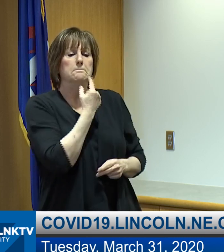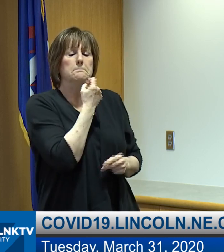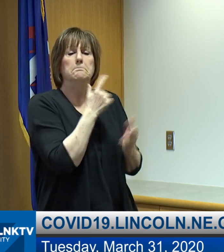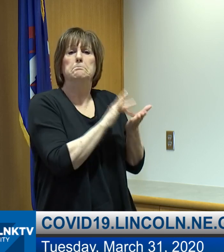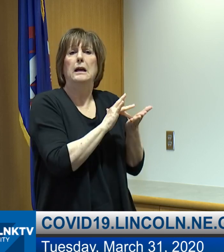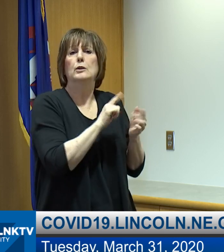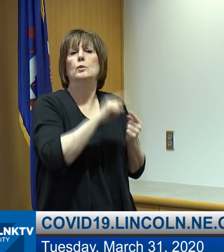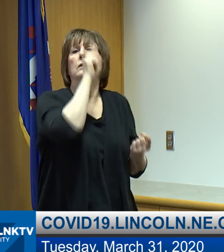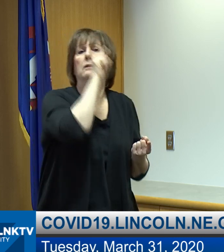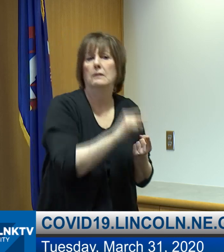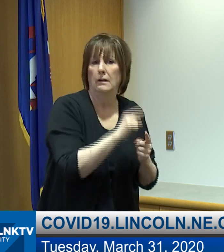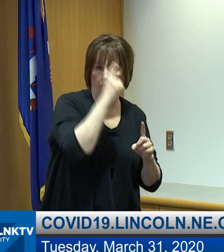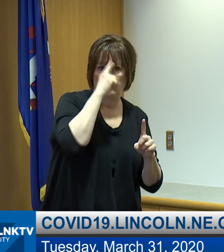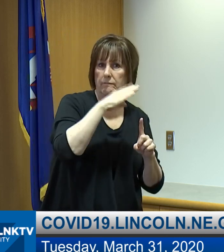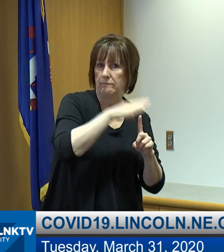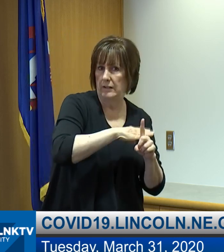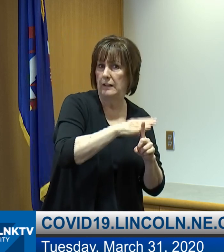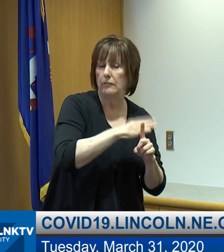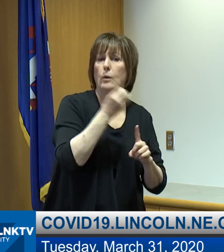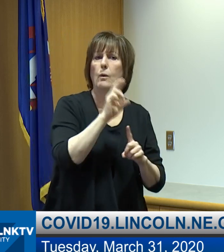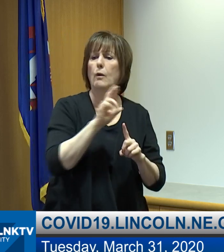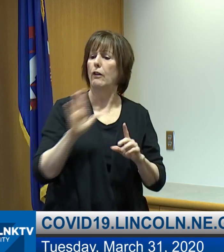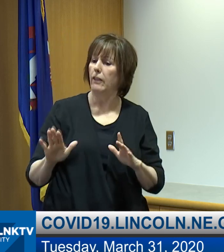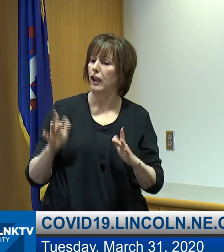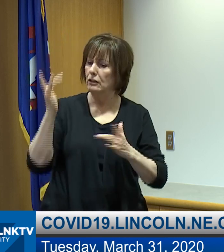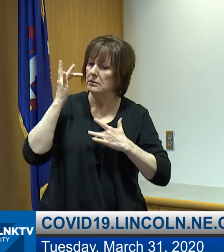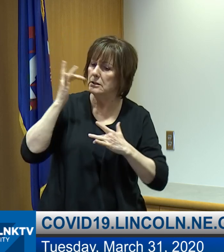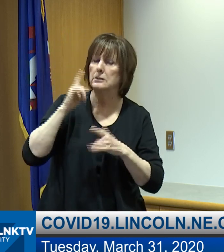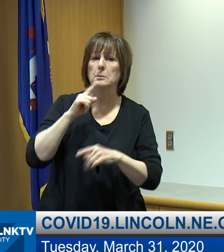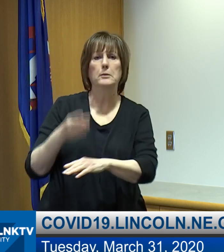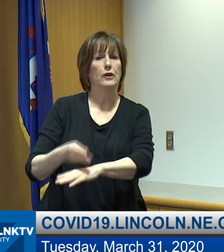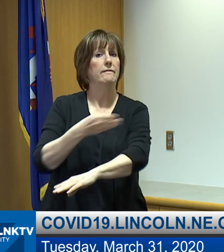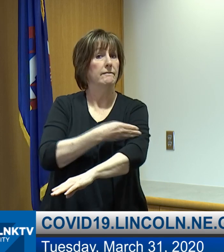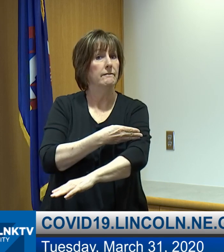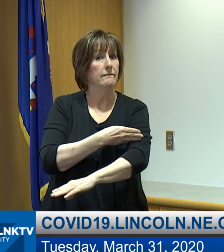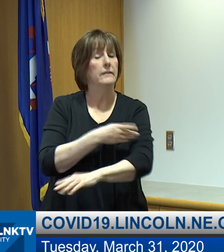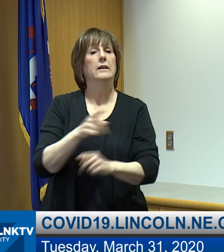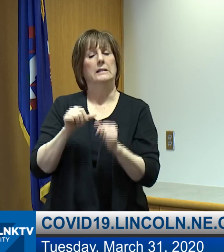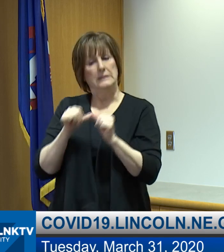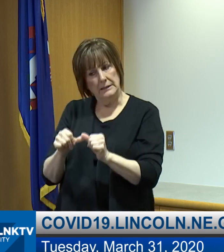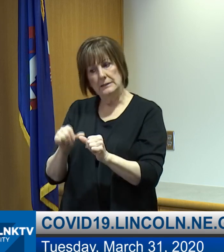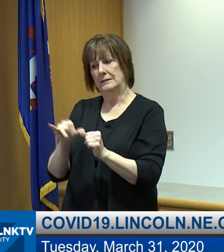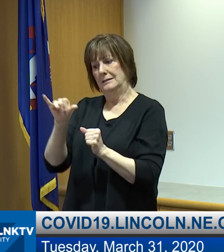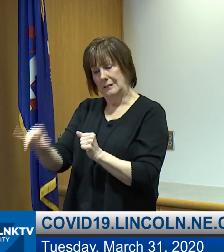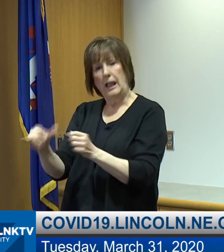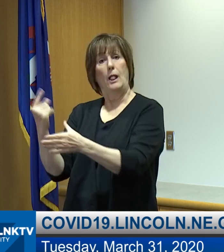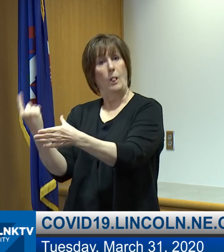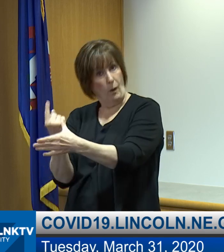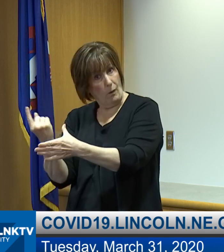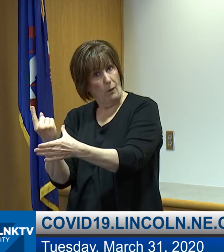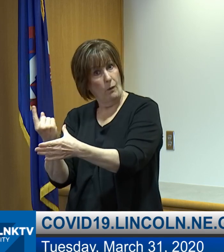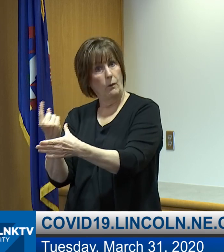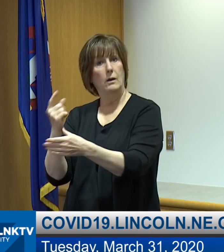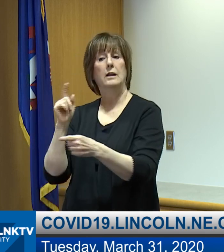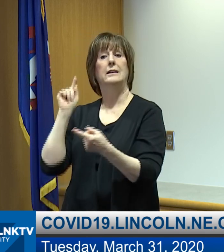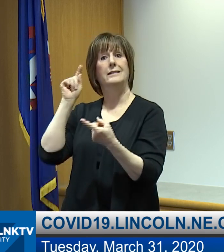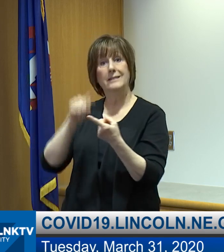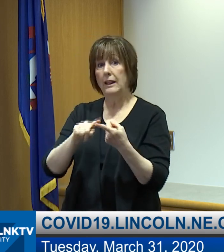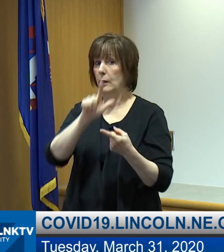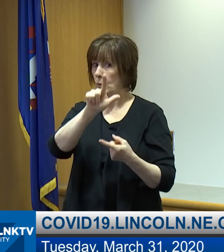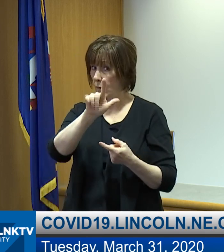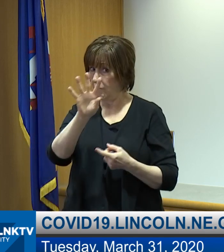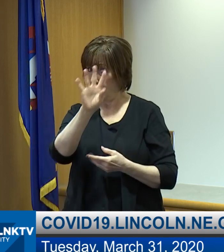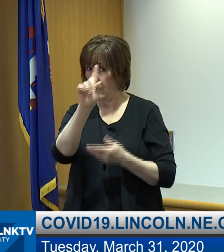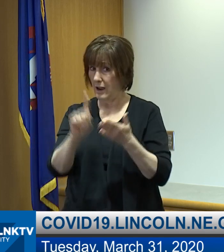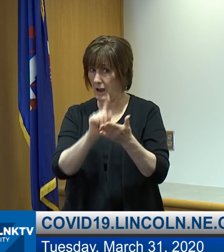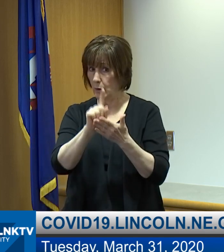fever-reducing medicines or after symptoms have improved. Again, the sick person should continue to be isolated until at least 24 hours after